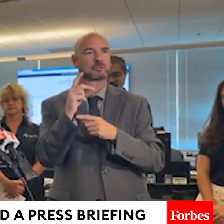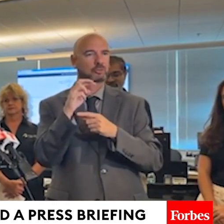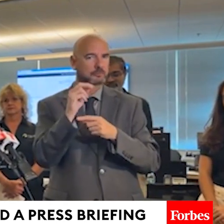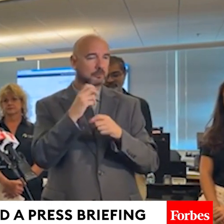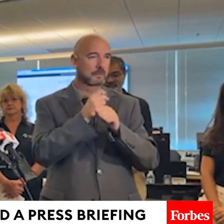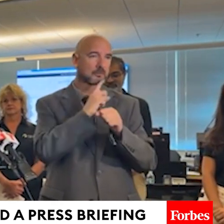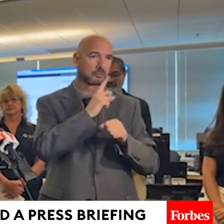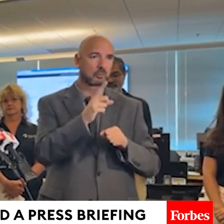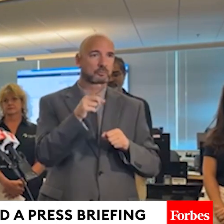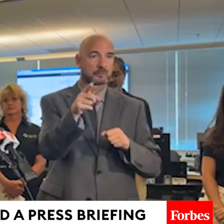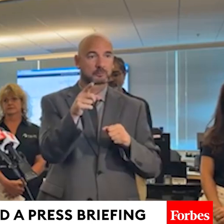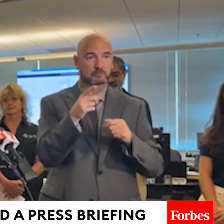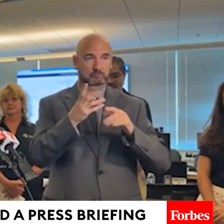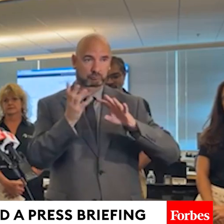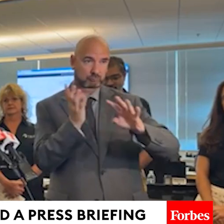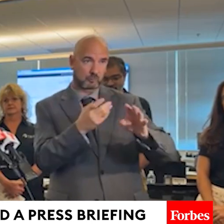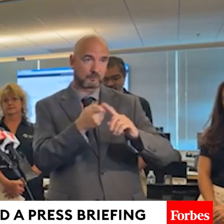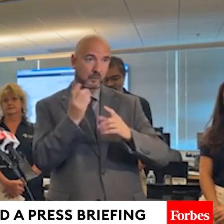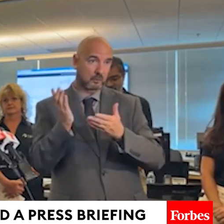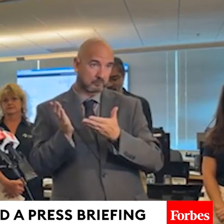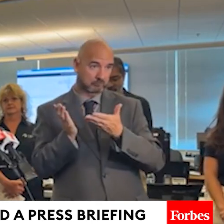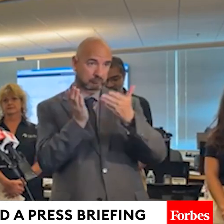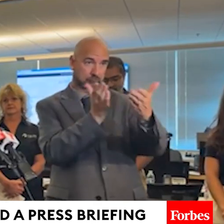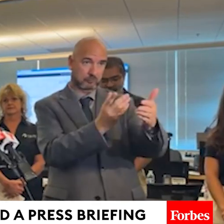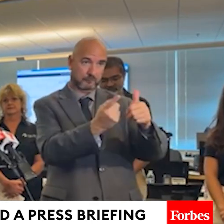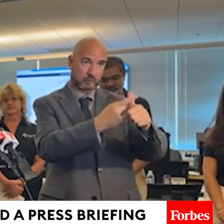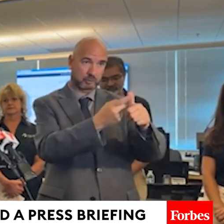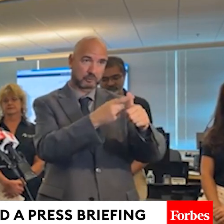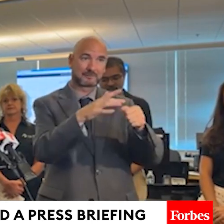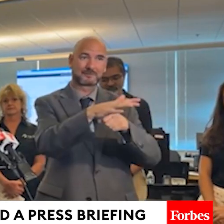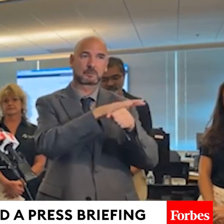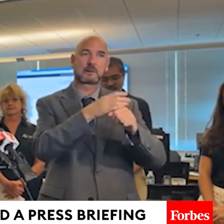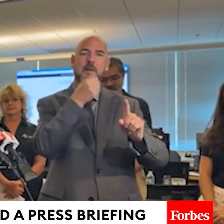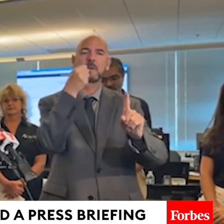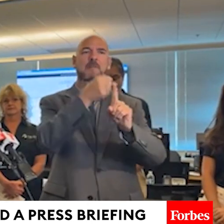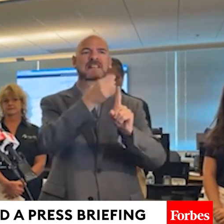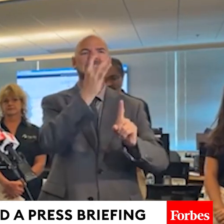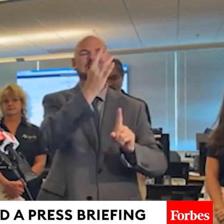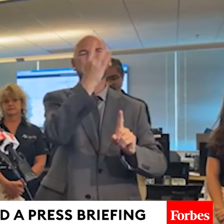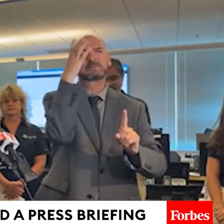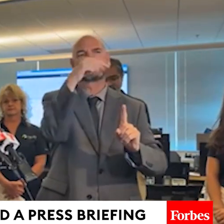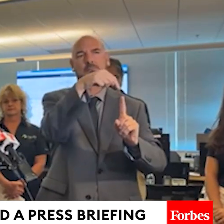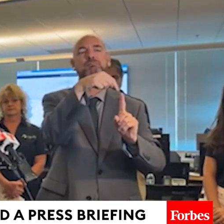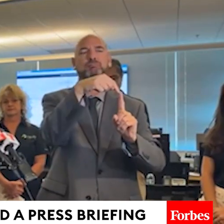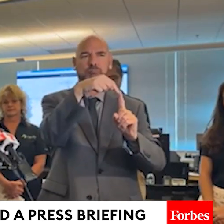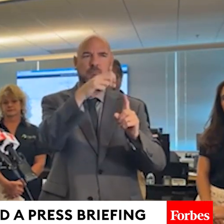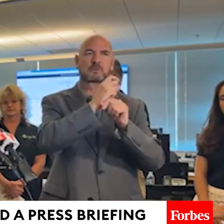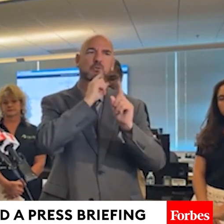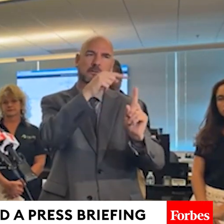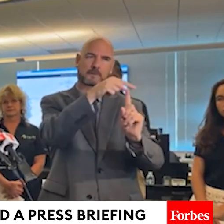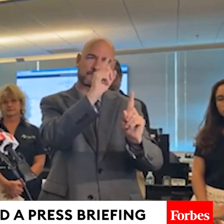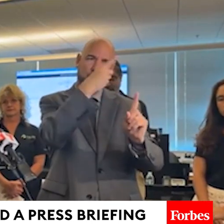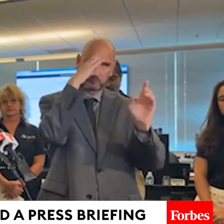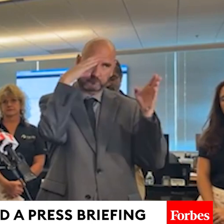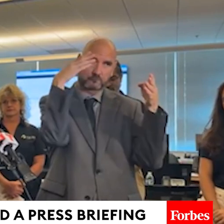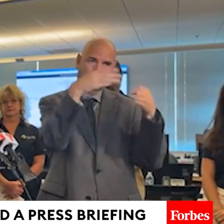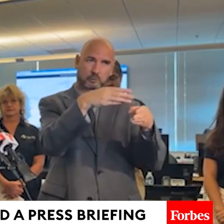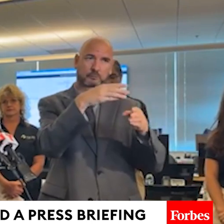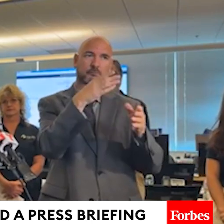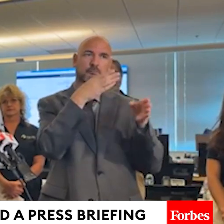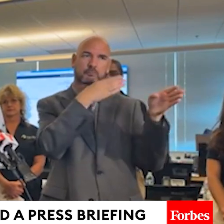communities that have been the most impacted, and to ensure that, you know, there's an orderly distribution